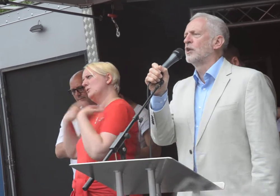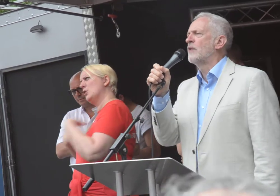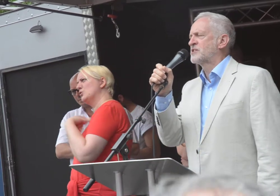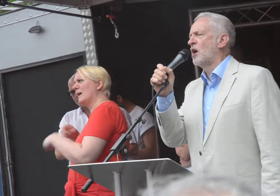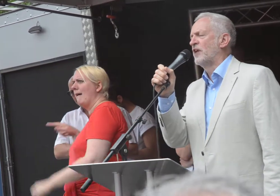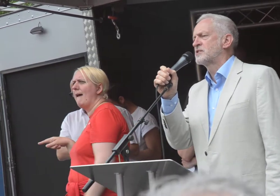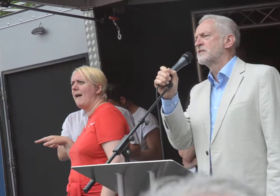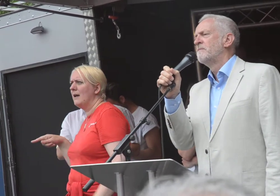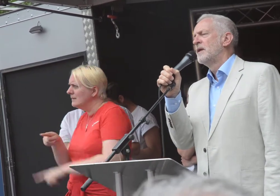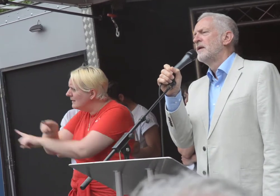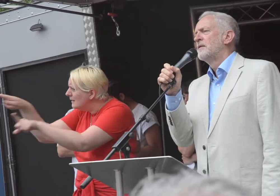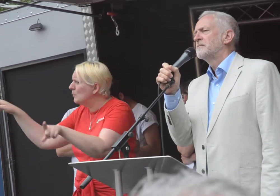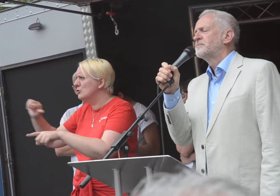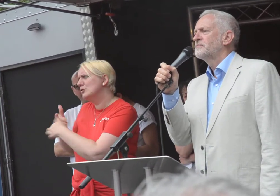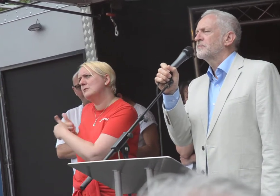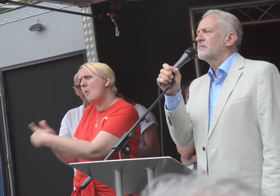by all the rest of us.